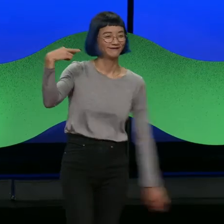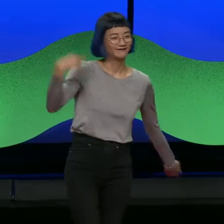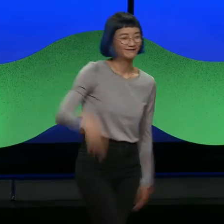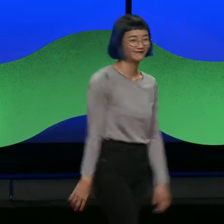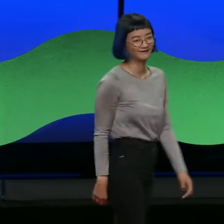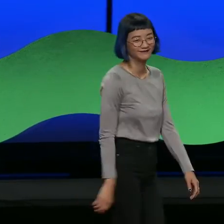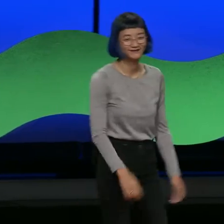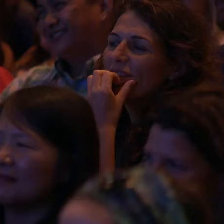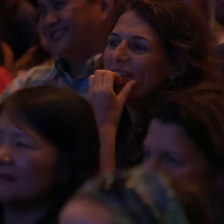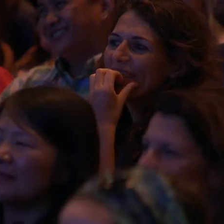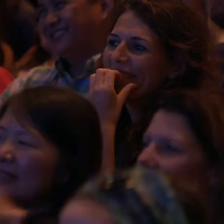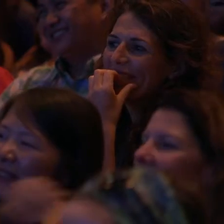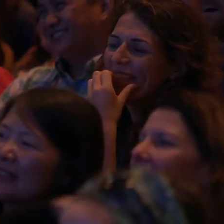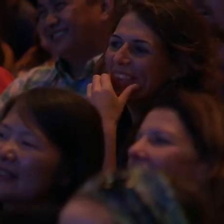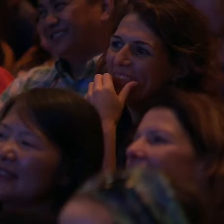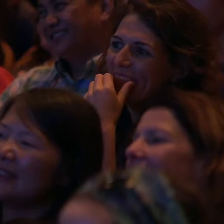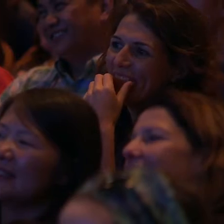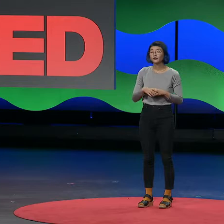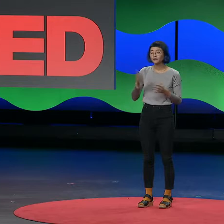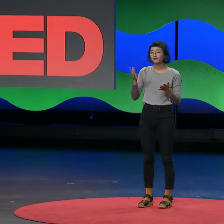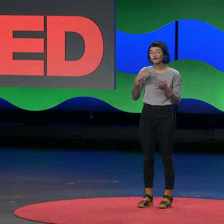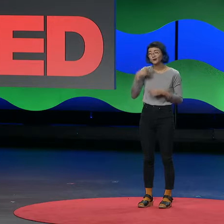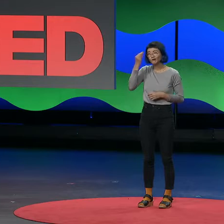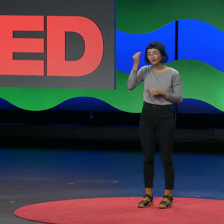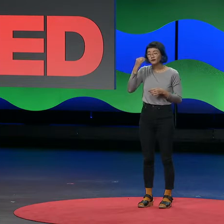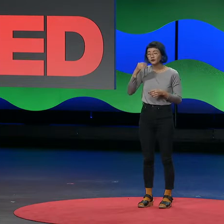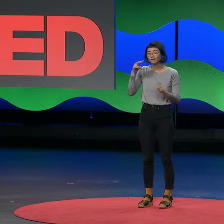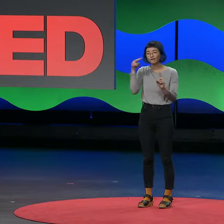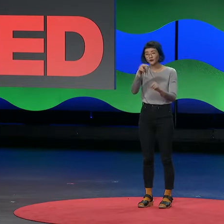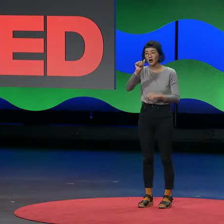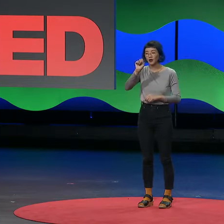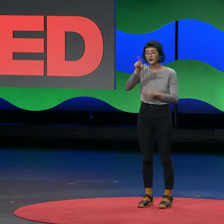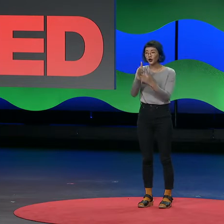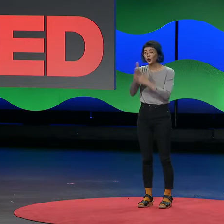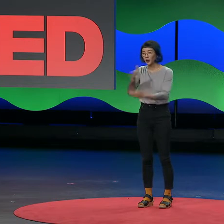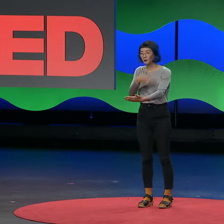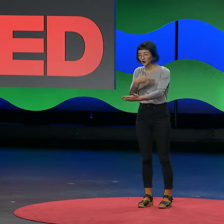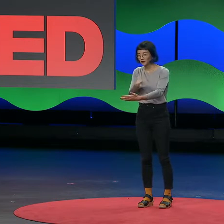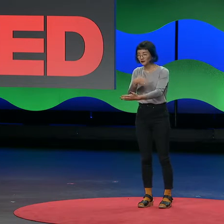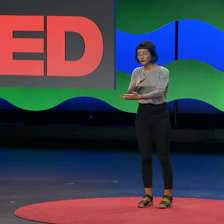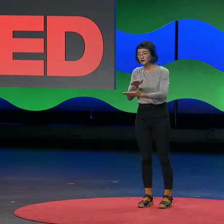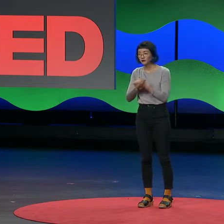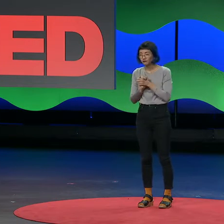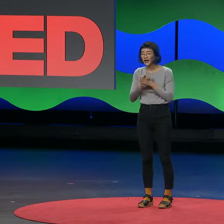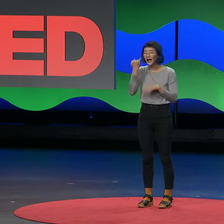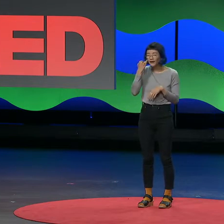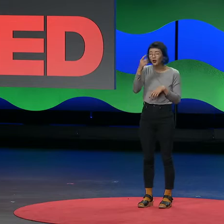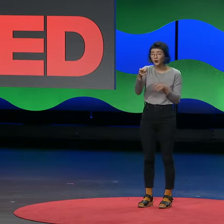Aw, stop. I then started thinking, what if I was to look at ASL through a musical lens? If I was to